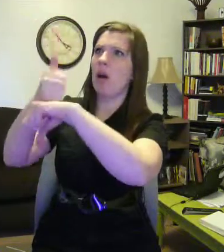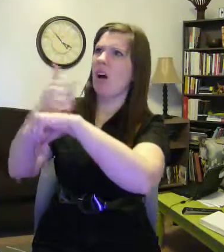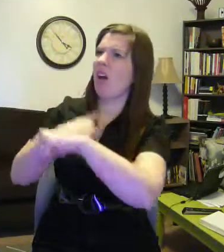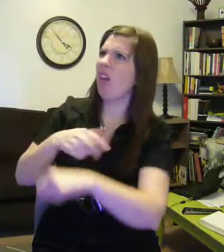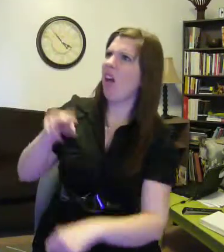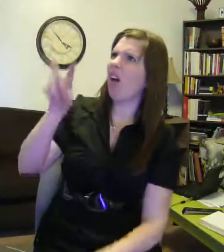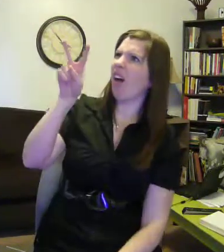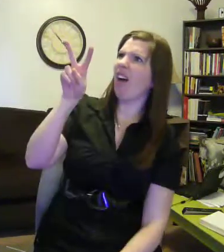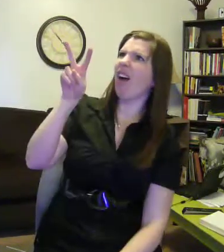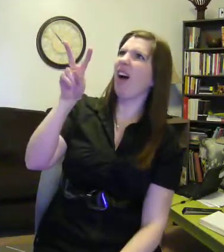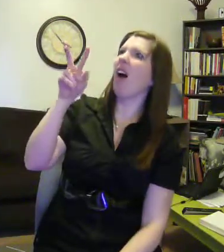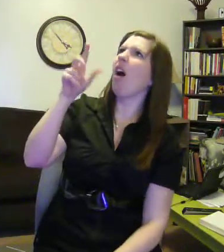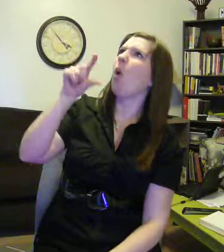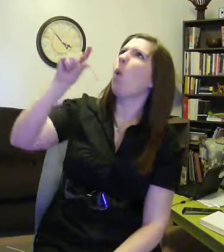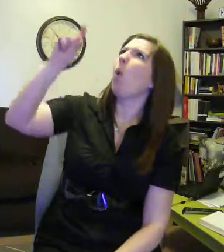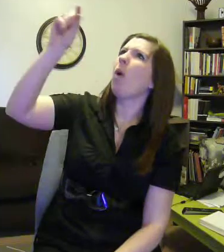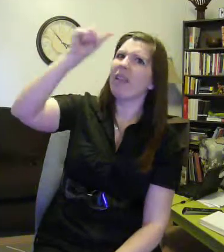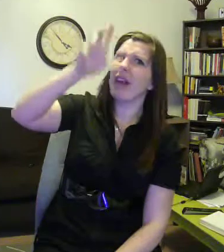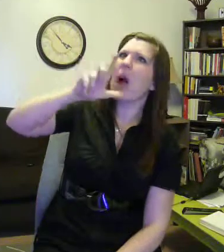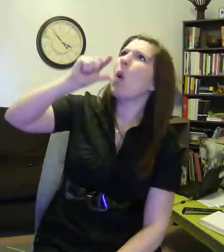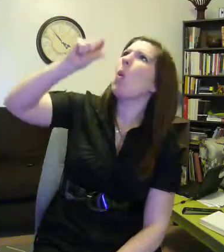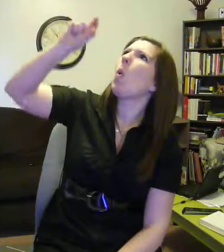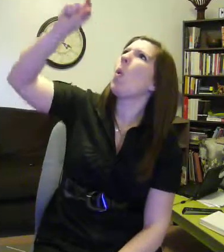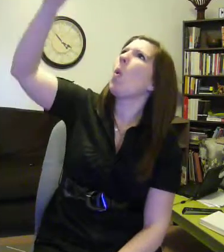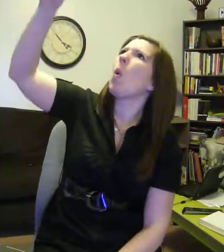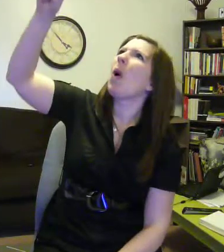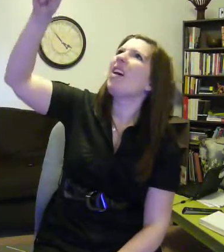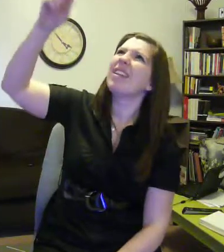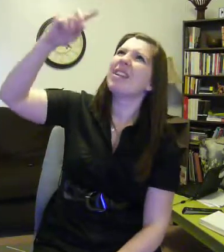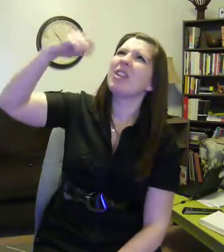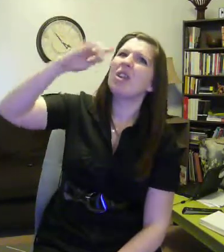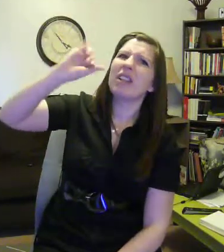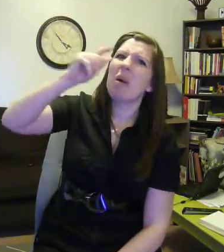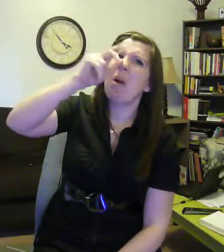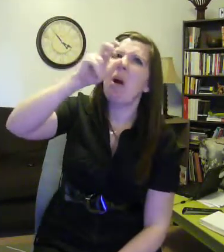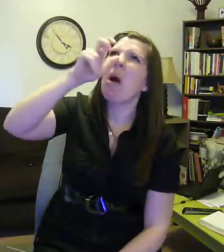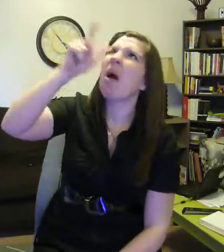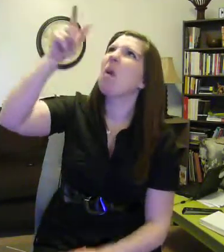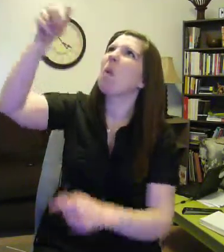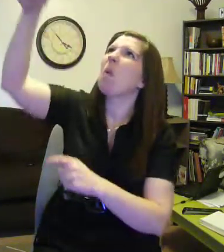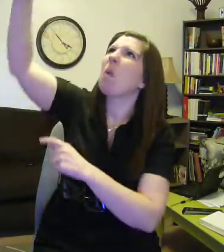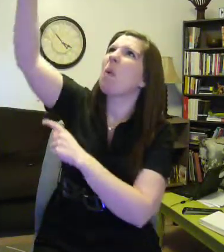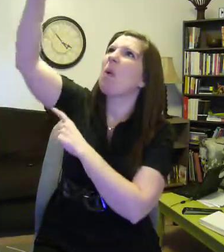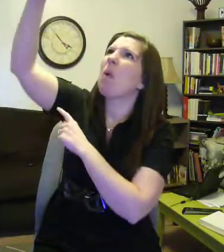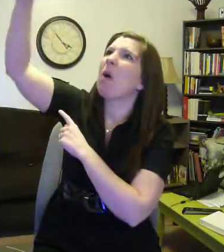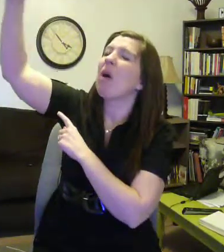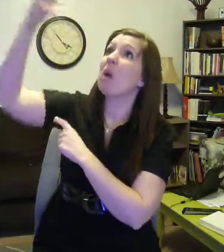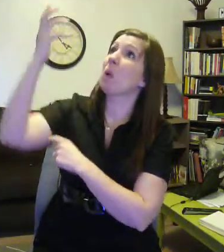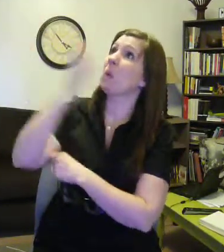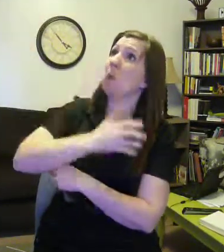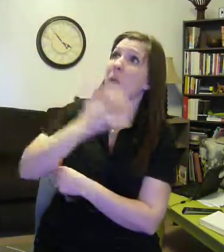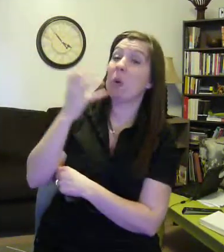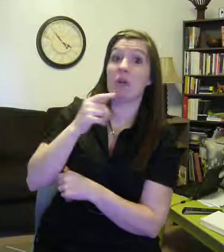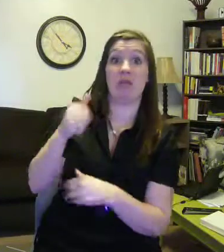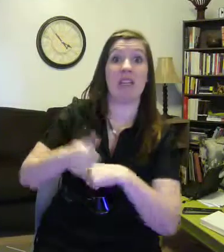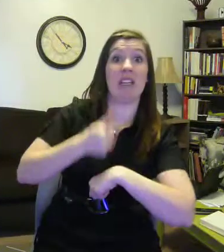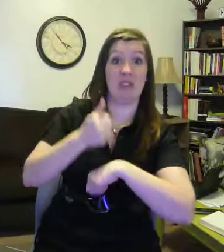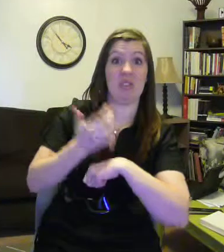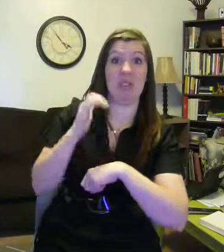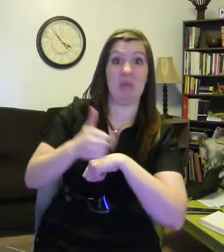up there, and it looks very dangerous, but these guys are professionals, and I've been in this business 8 years and we've never had a